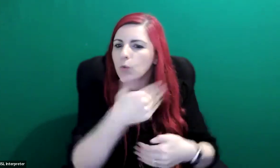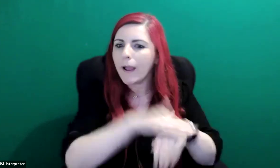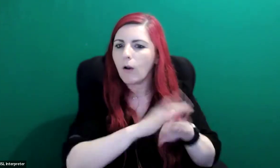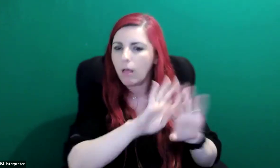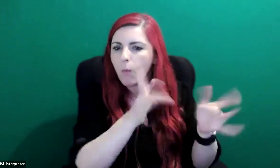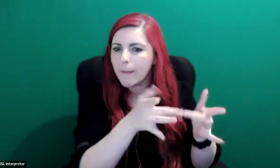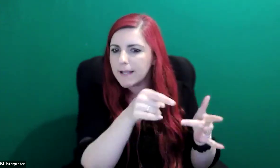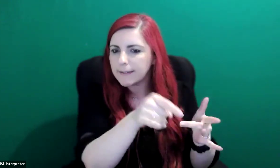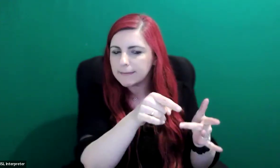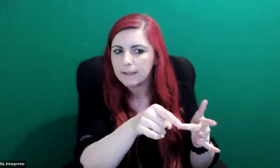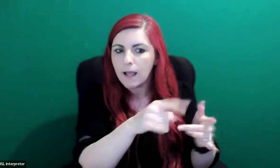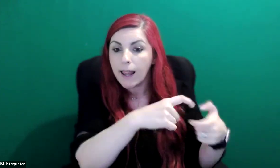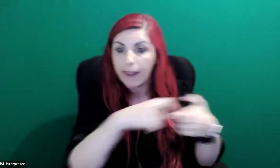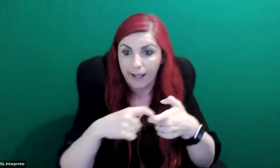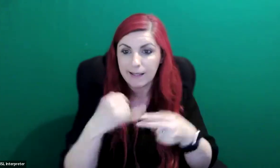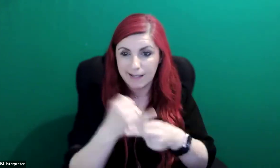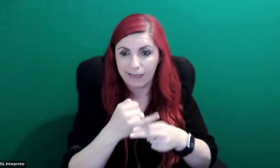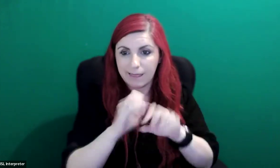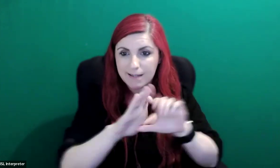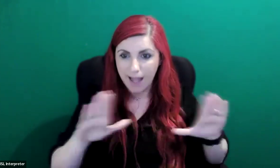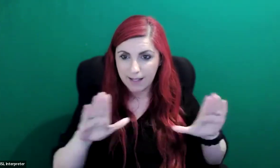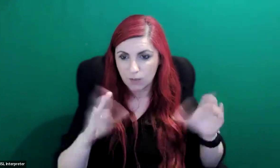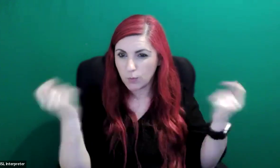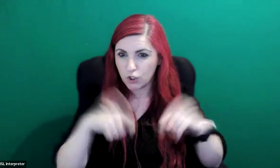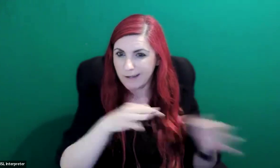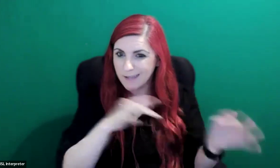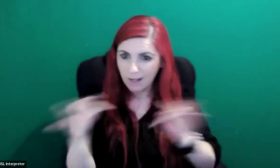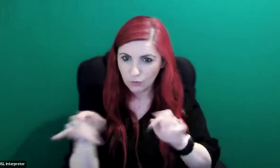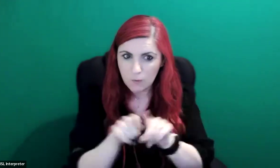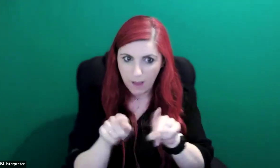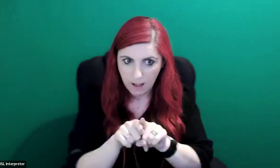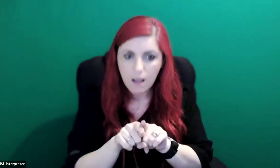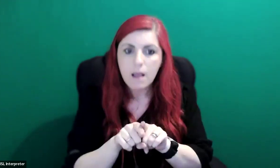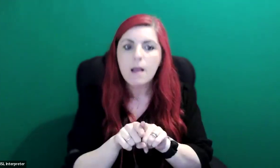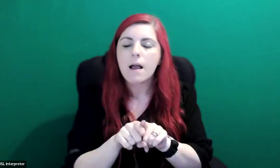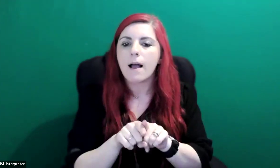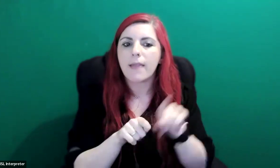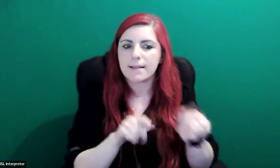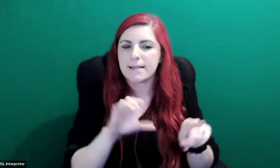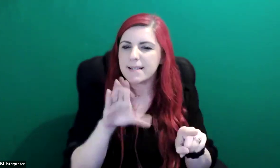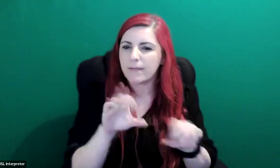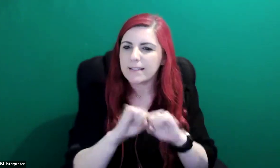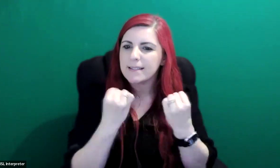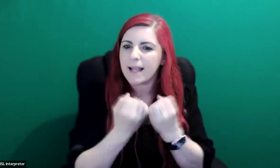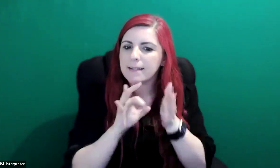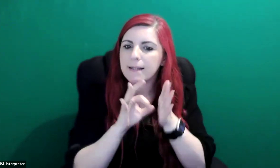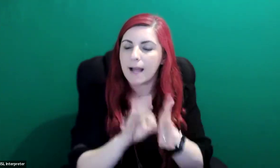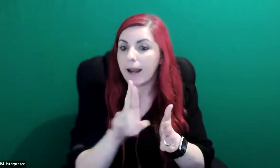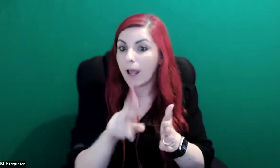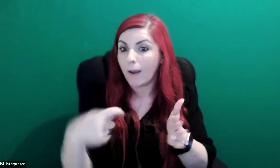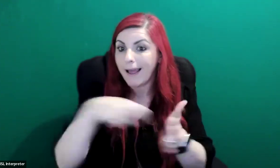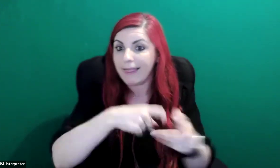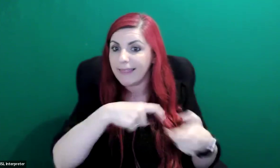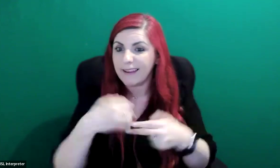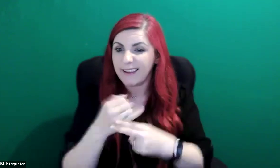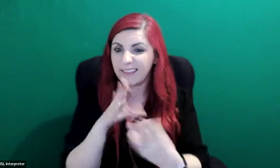to it is embedded in these slides, so this will be circulated afterwards. And I can pop that in the chat